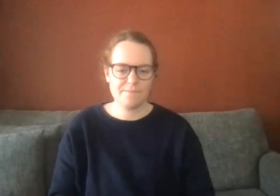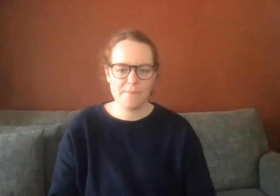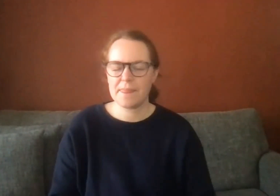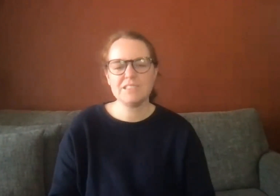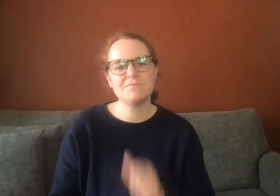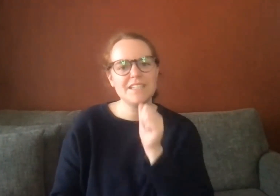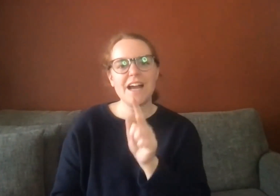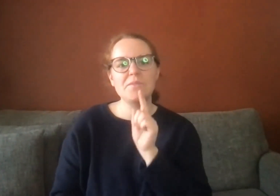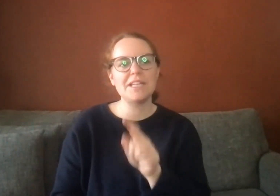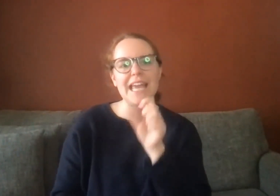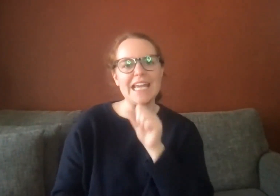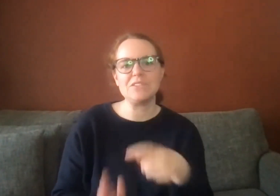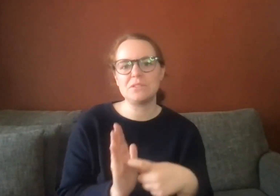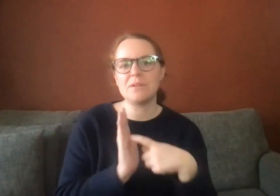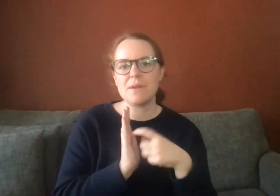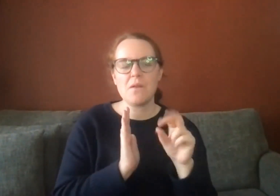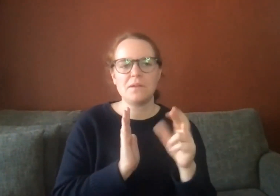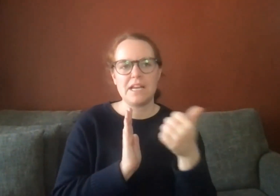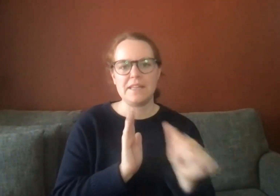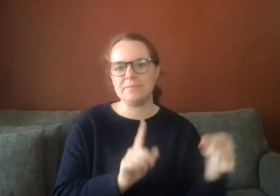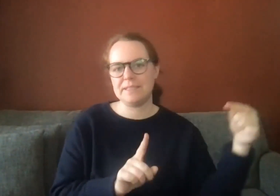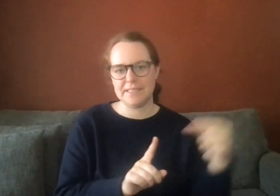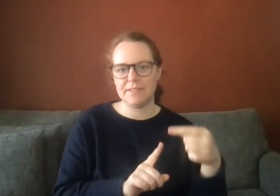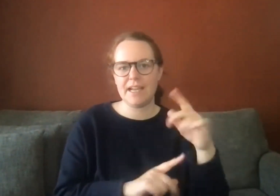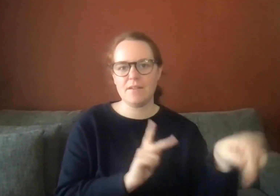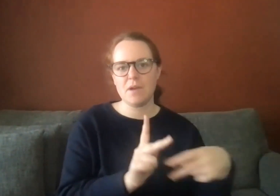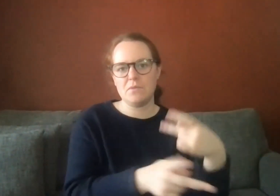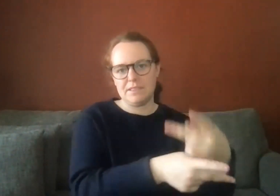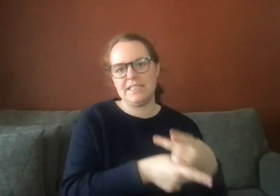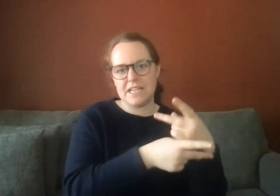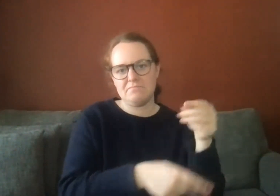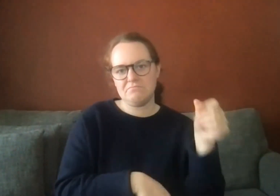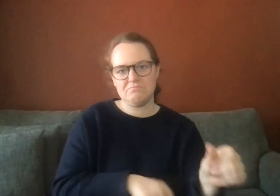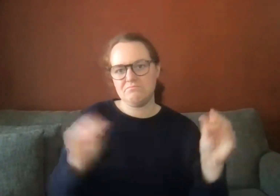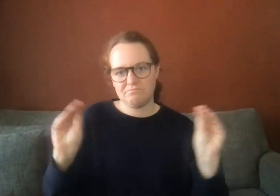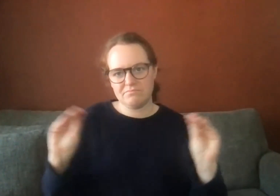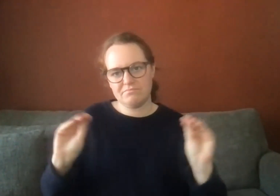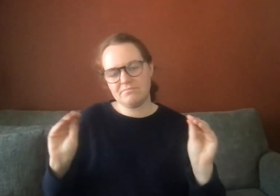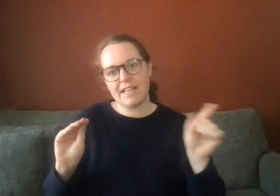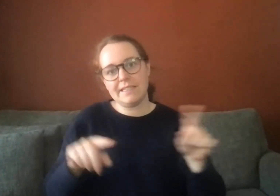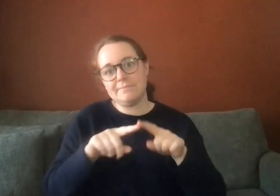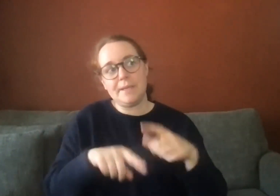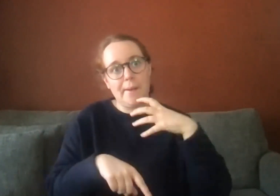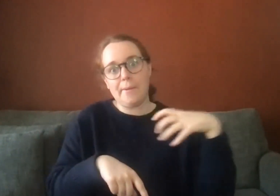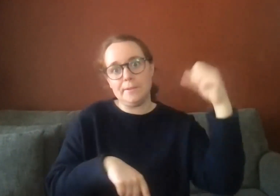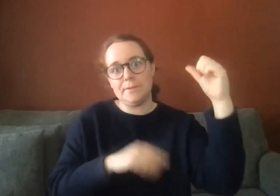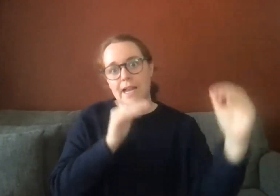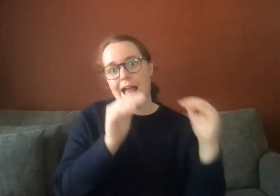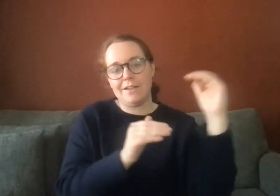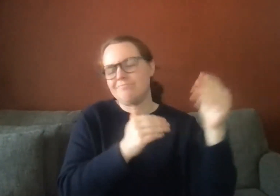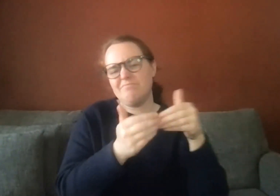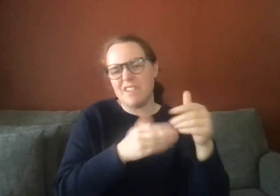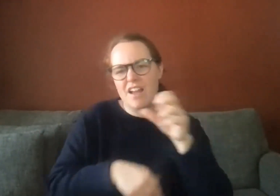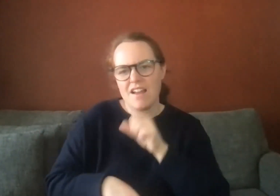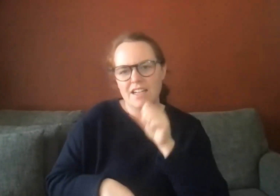or specific regarding the dependent care and child care, because of course it could also be an older adult or family member that